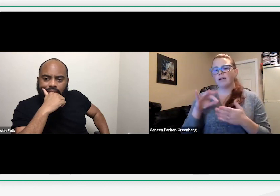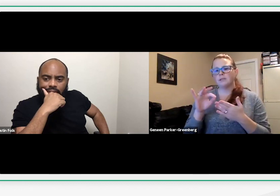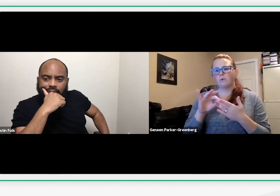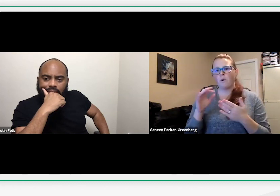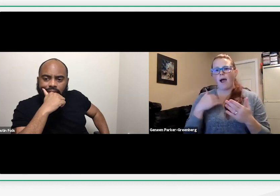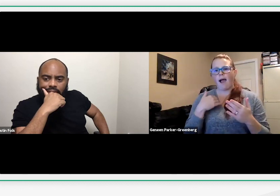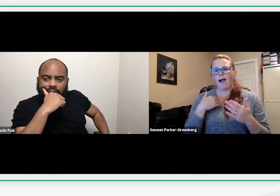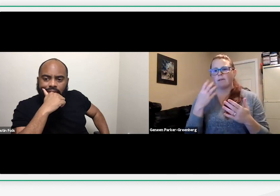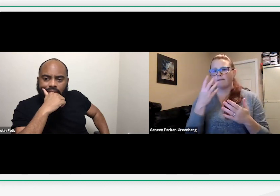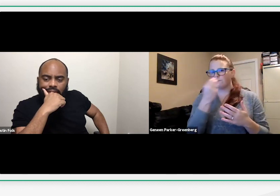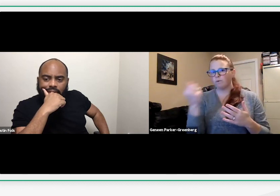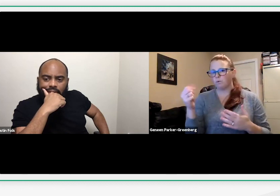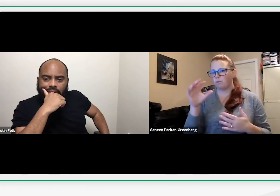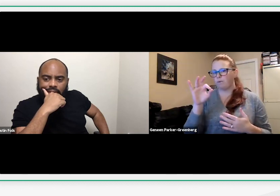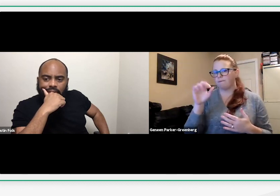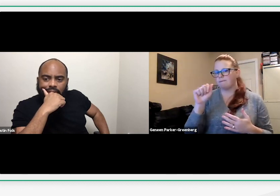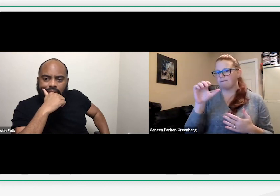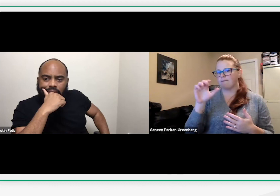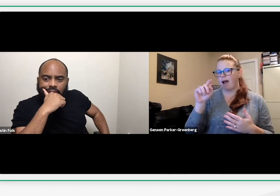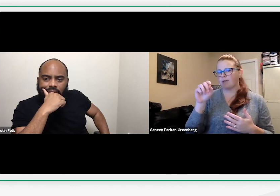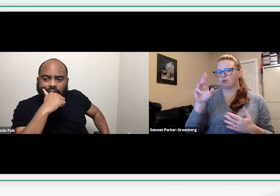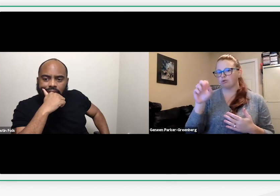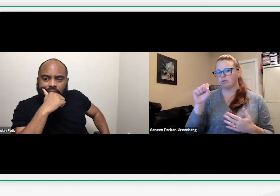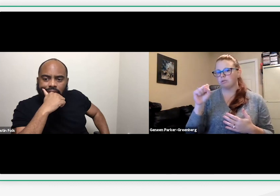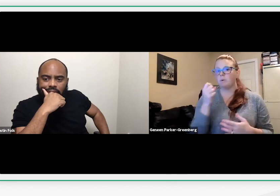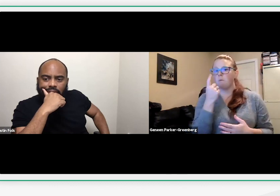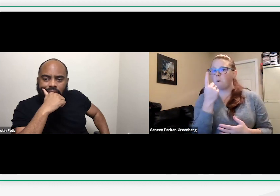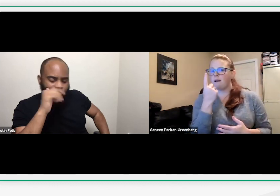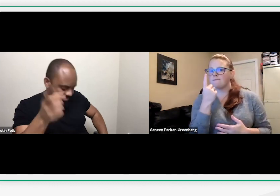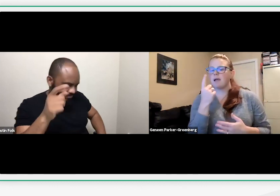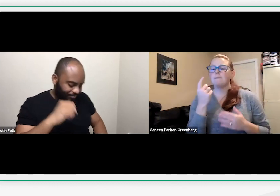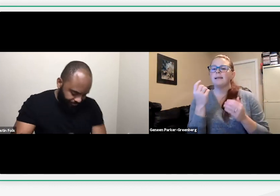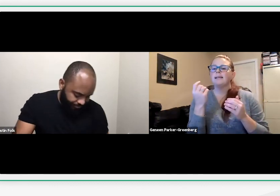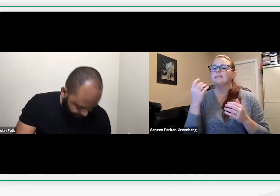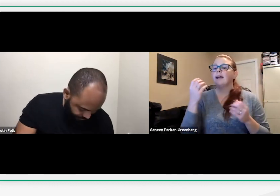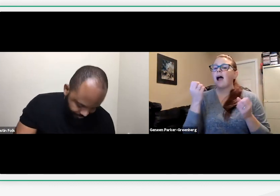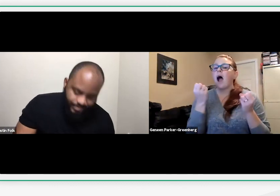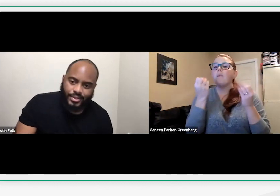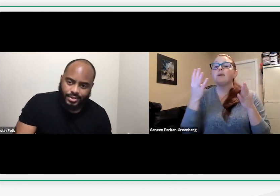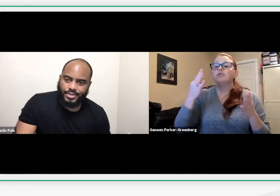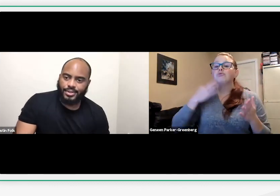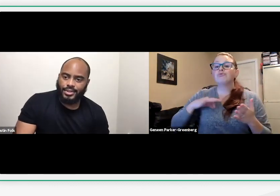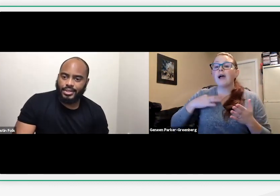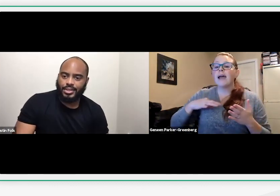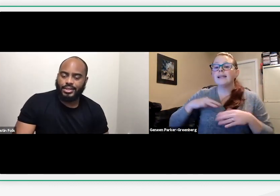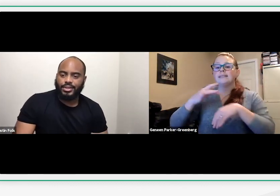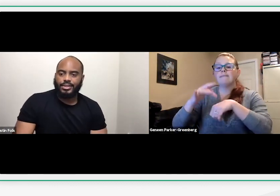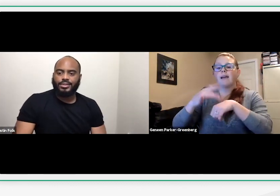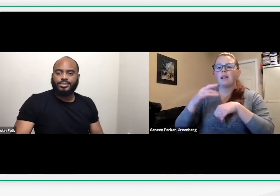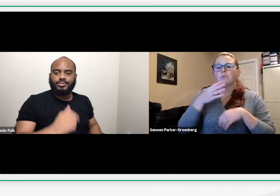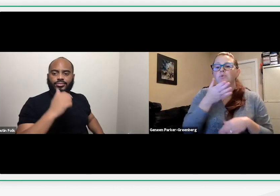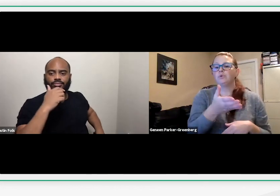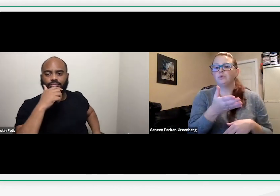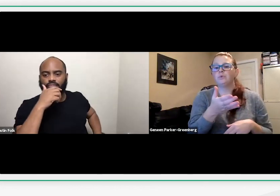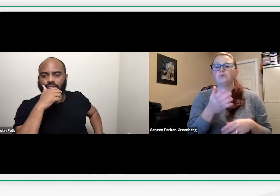scenario, I think last week, but as a part of your credit score, there are several different factors that are